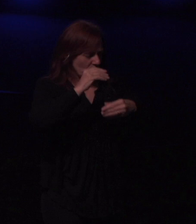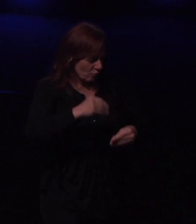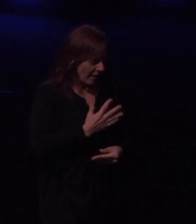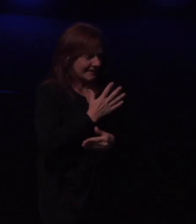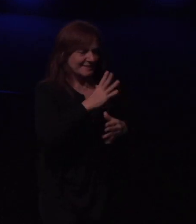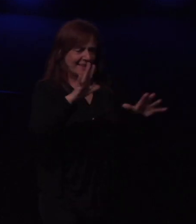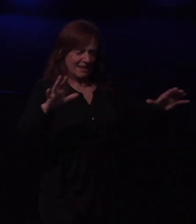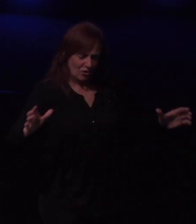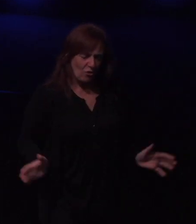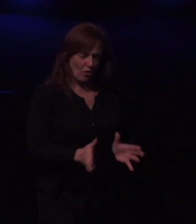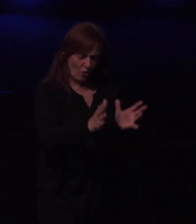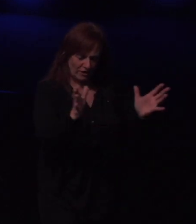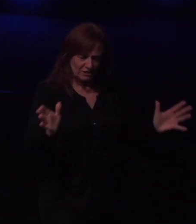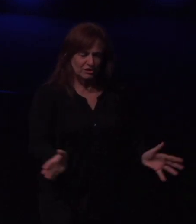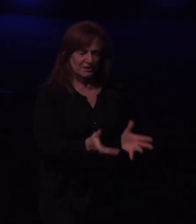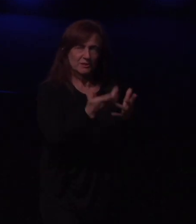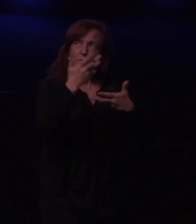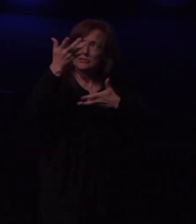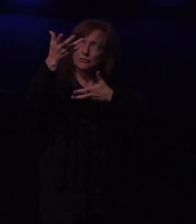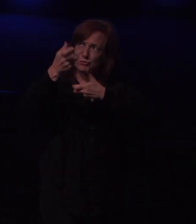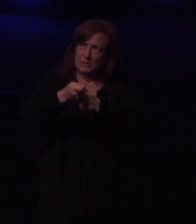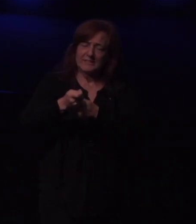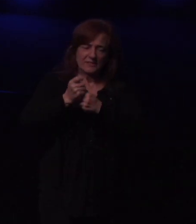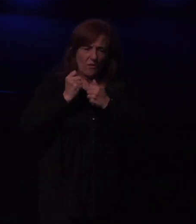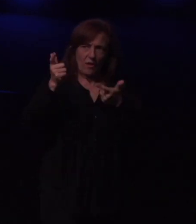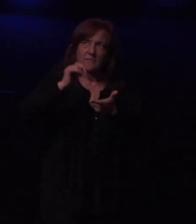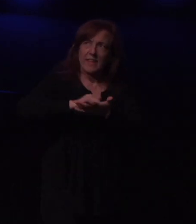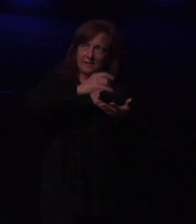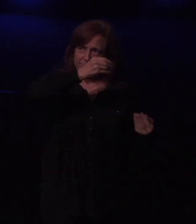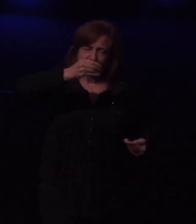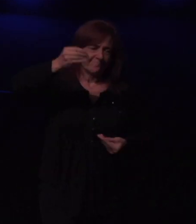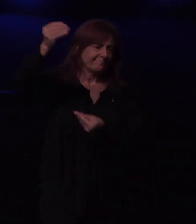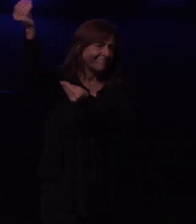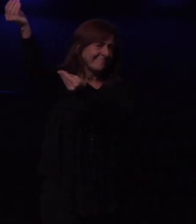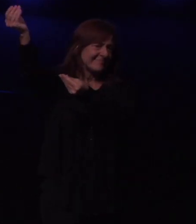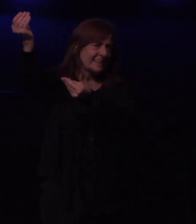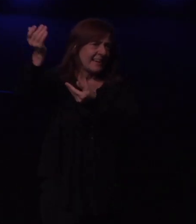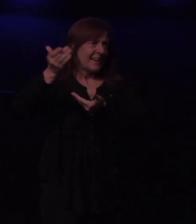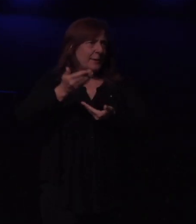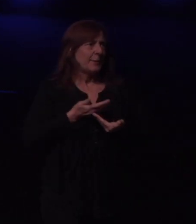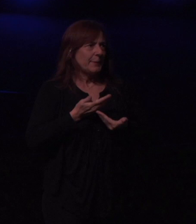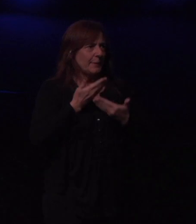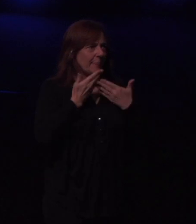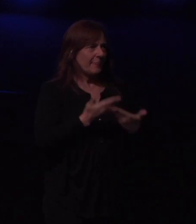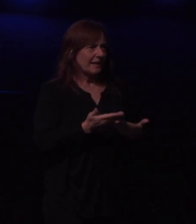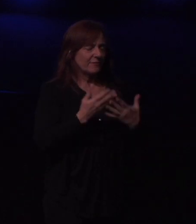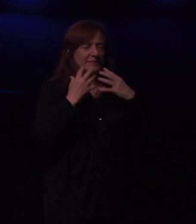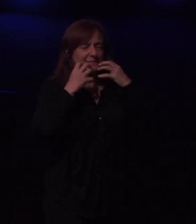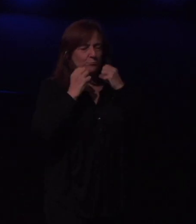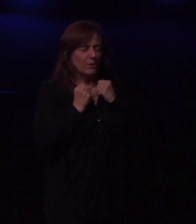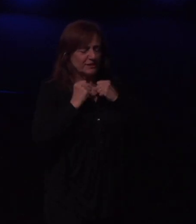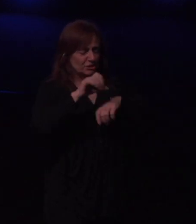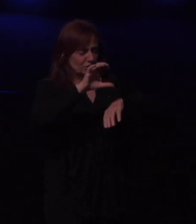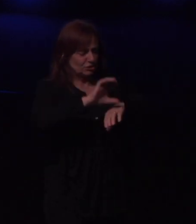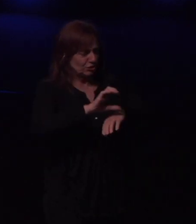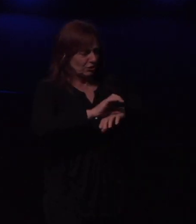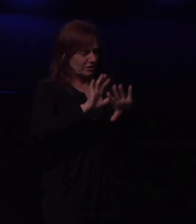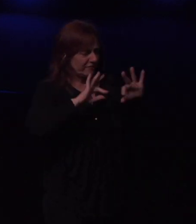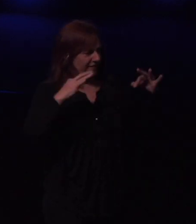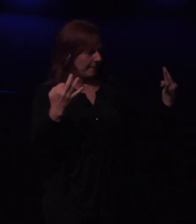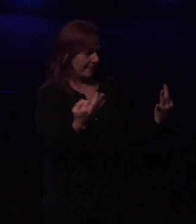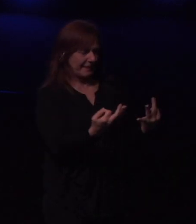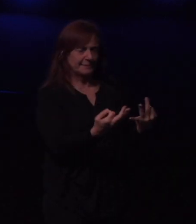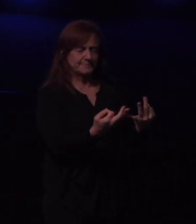in courage as we trust all of it to you, Jesus. Thank you for this precious church